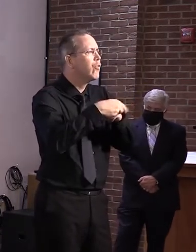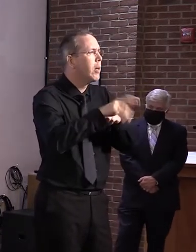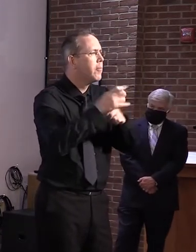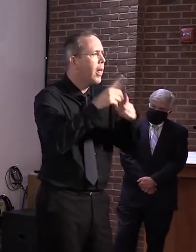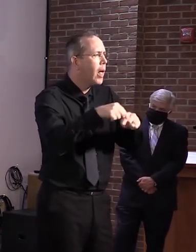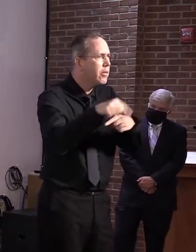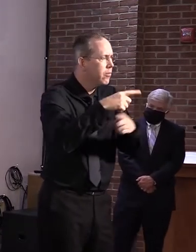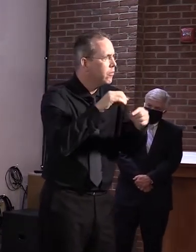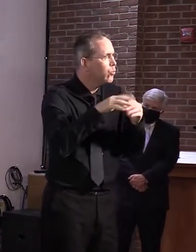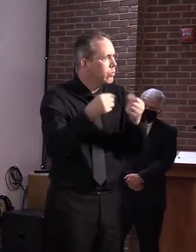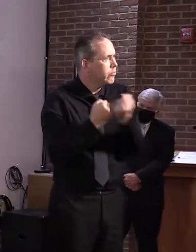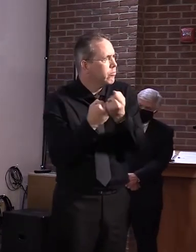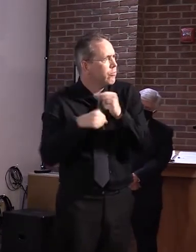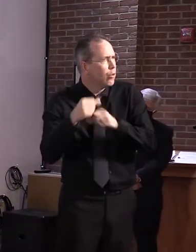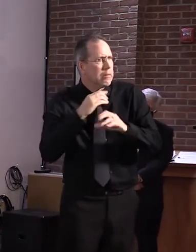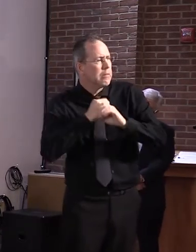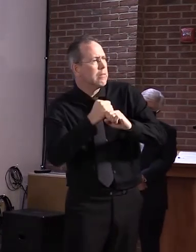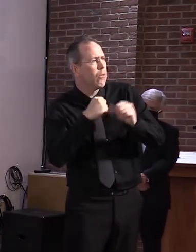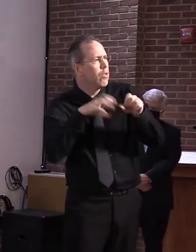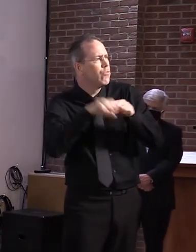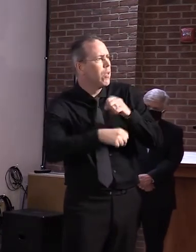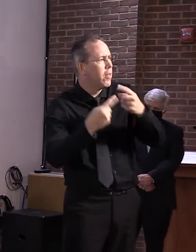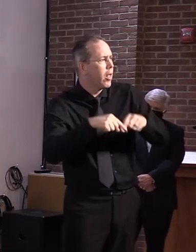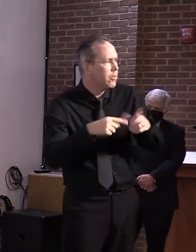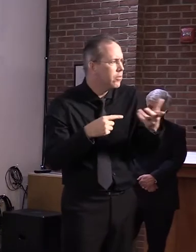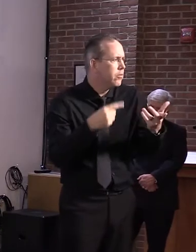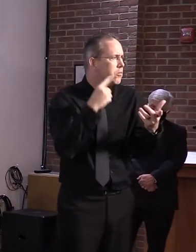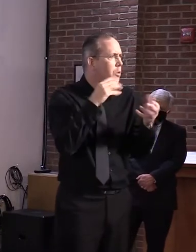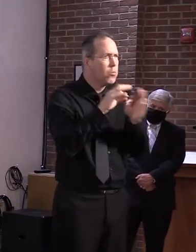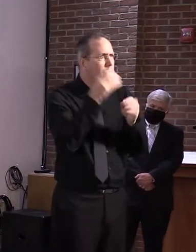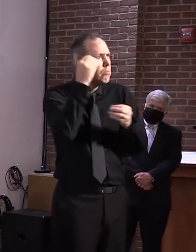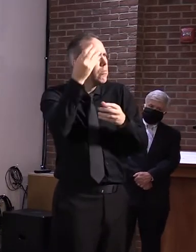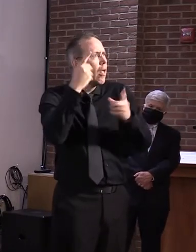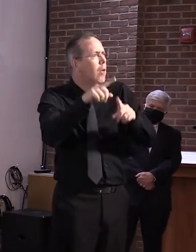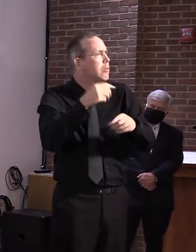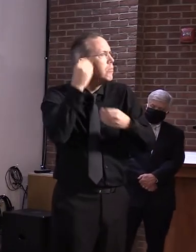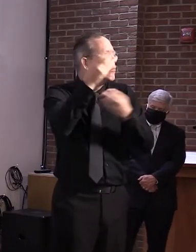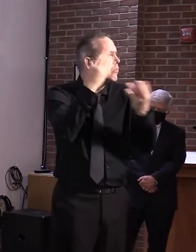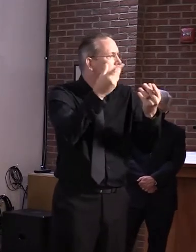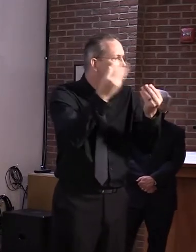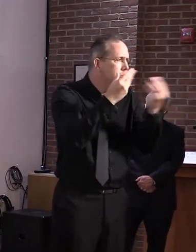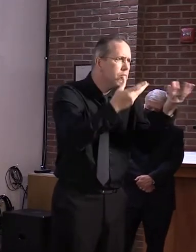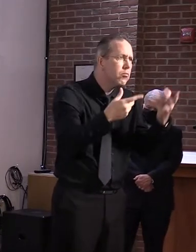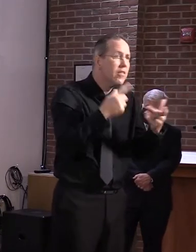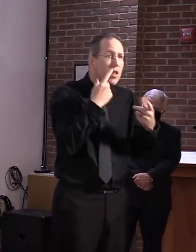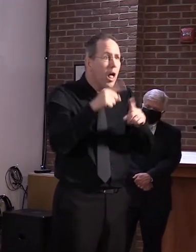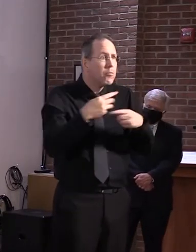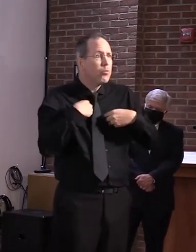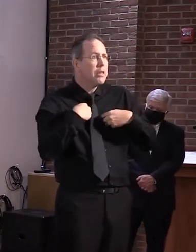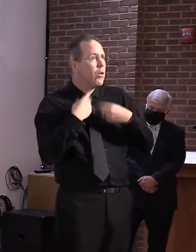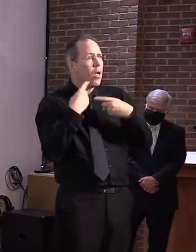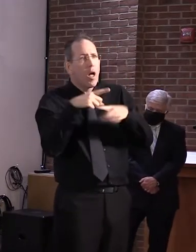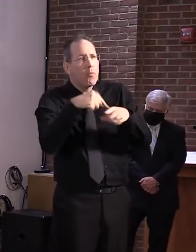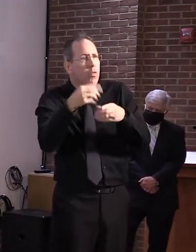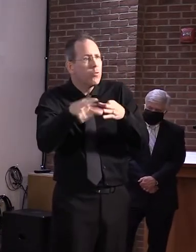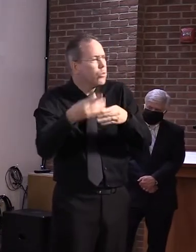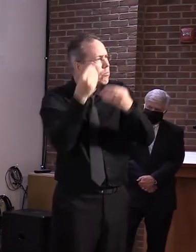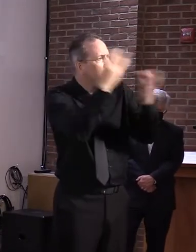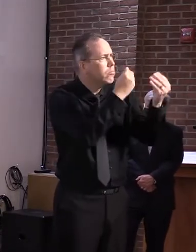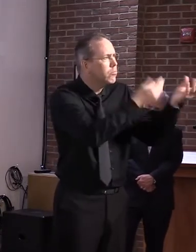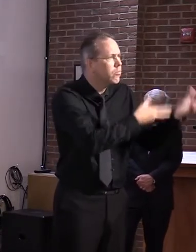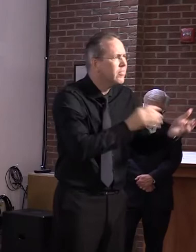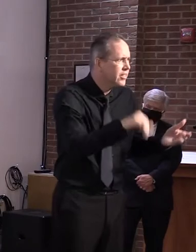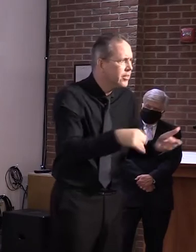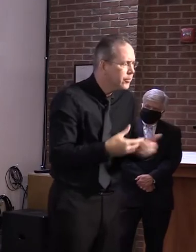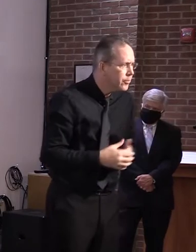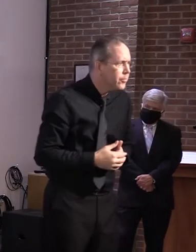to be doing bad things that could risk other people's lives. And I think that in our hearts of our students, they want to be good